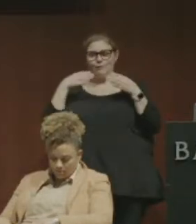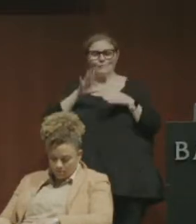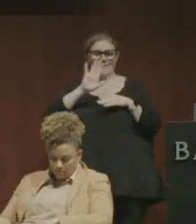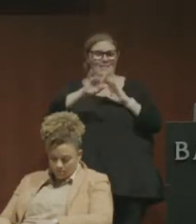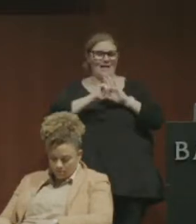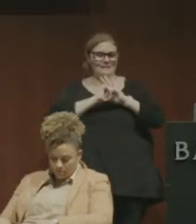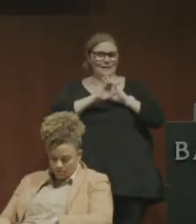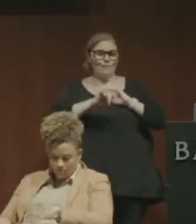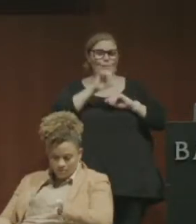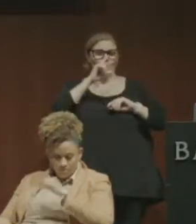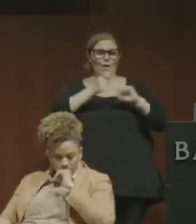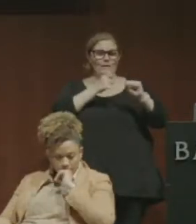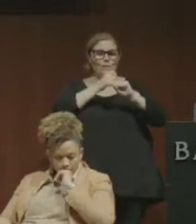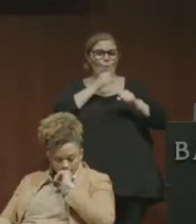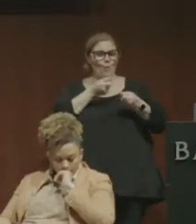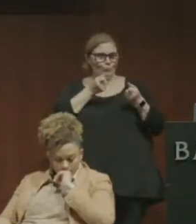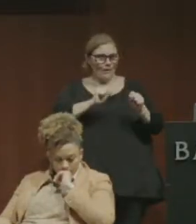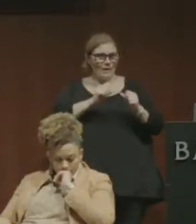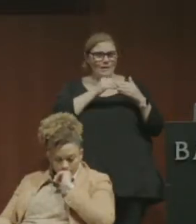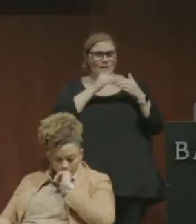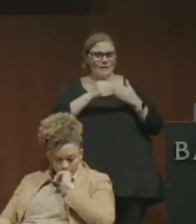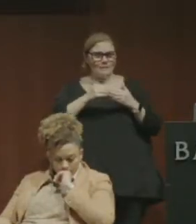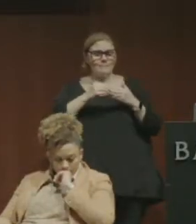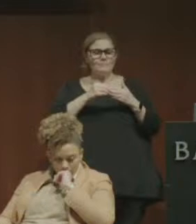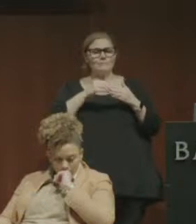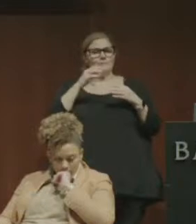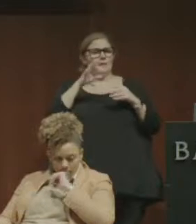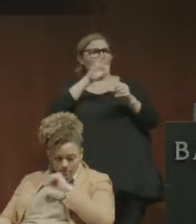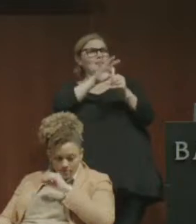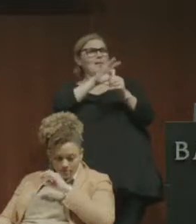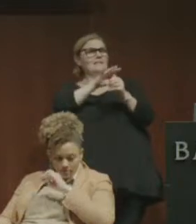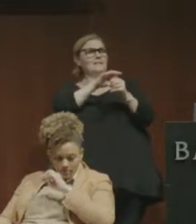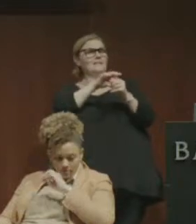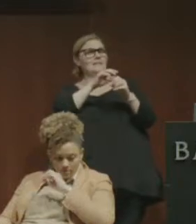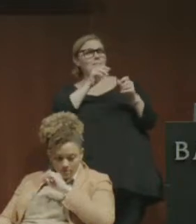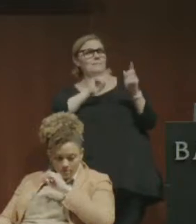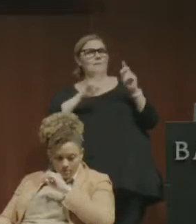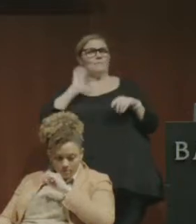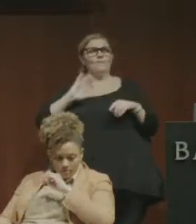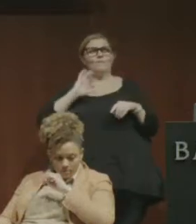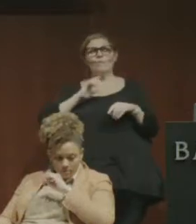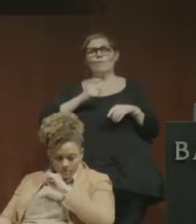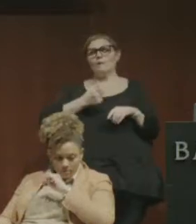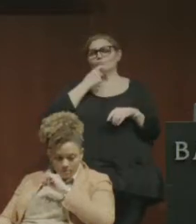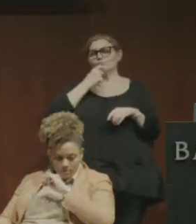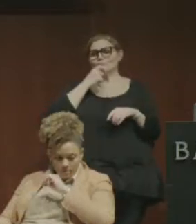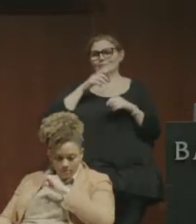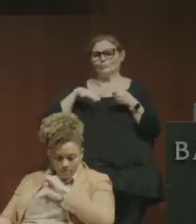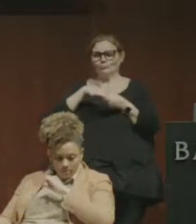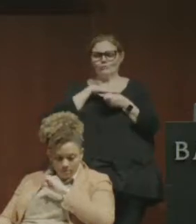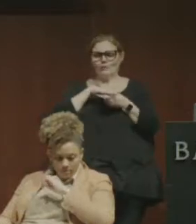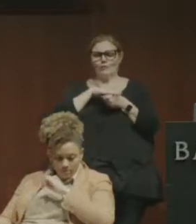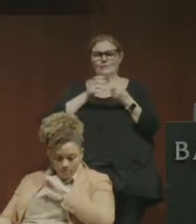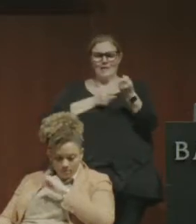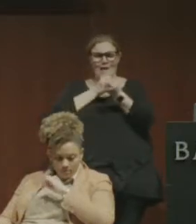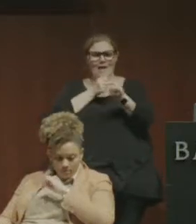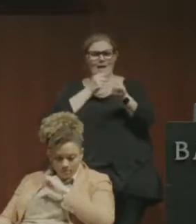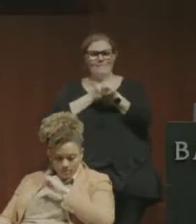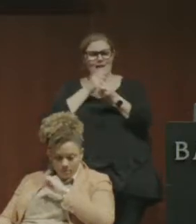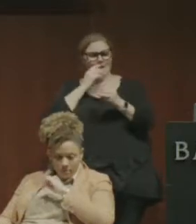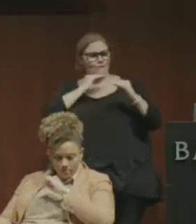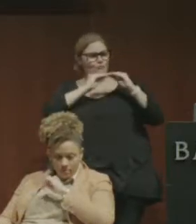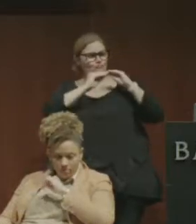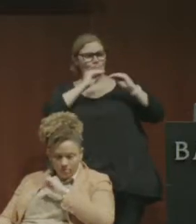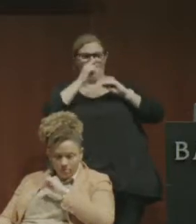then a year-old effort led by elected officials in former British territories to advocate for reparations